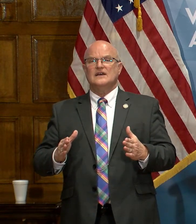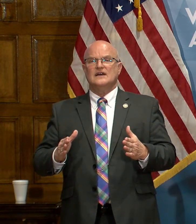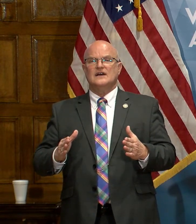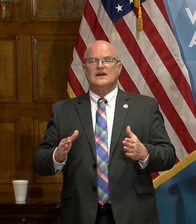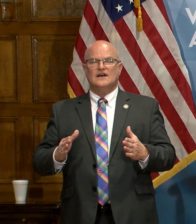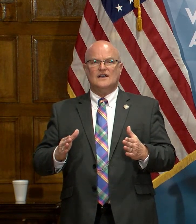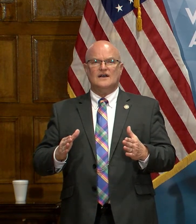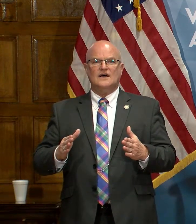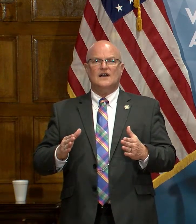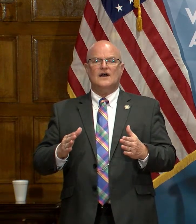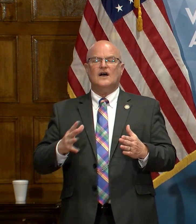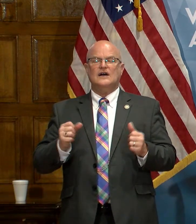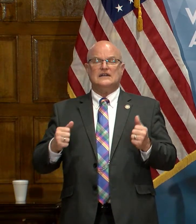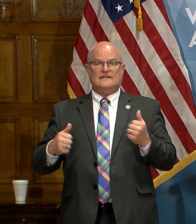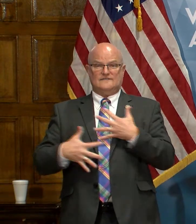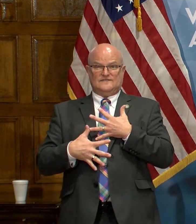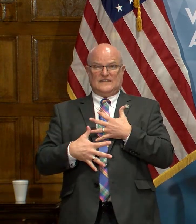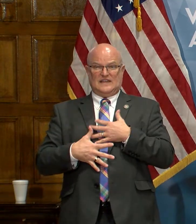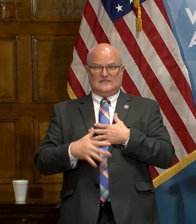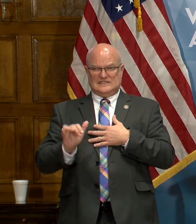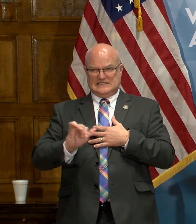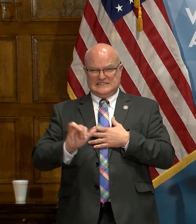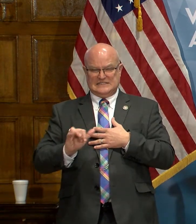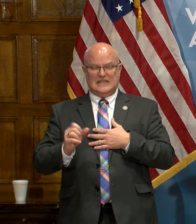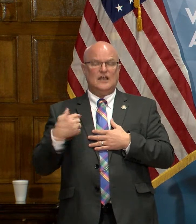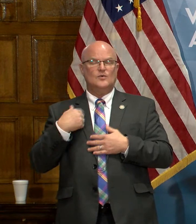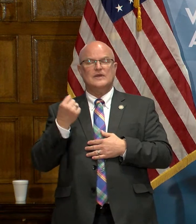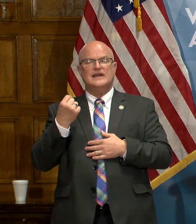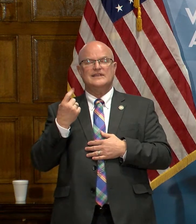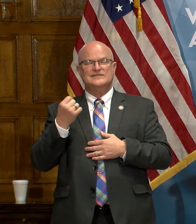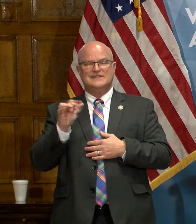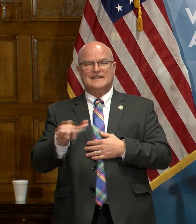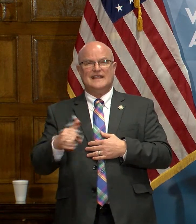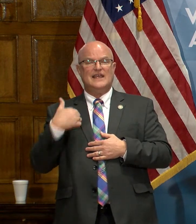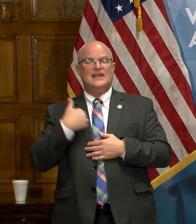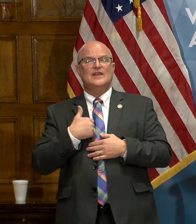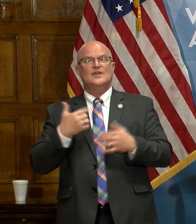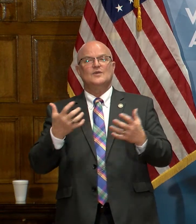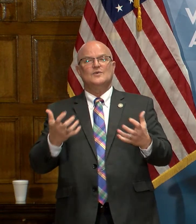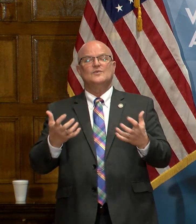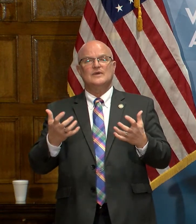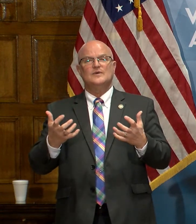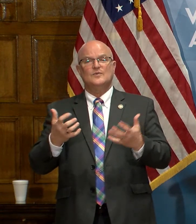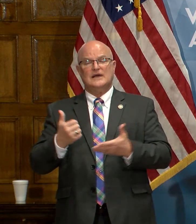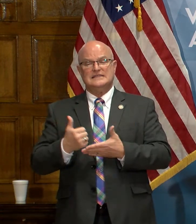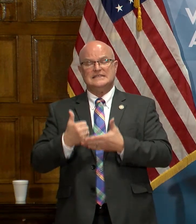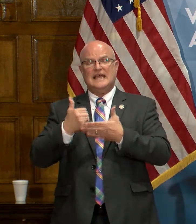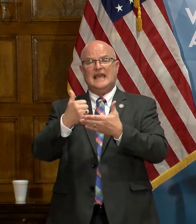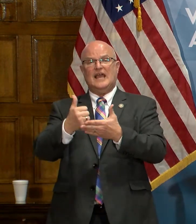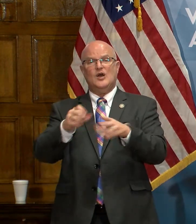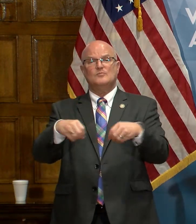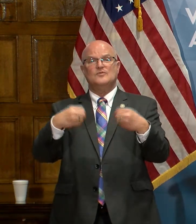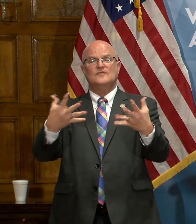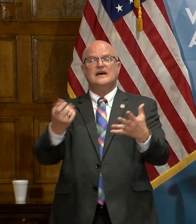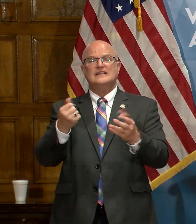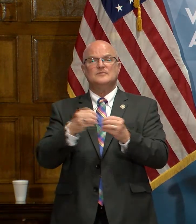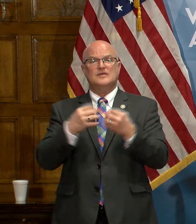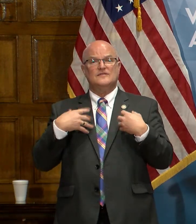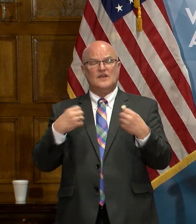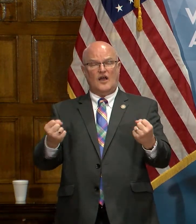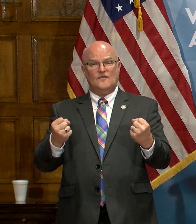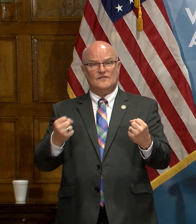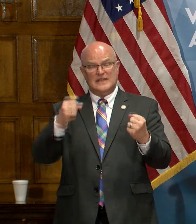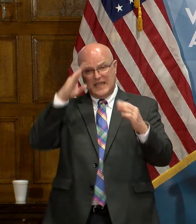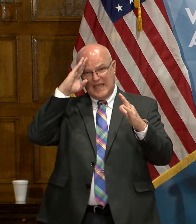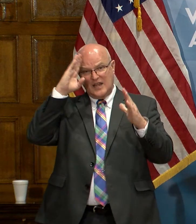and sometimes they are fearful. And we know and understand that, and we want to help provide a little bit of confidence